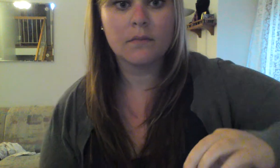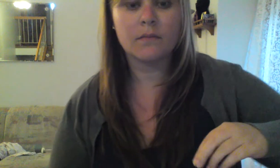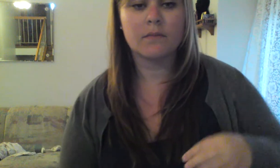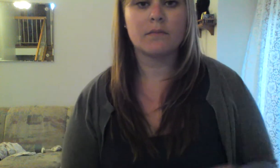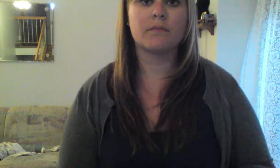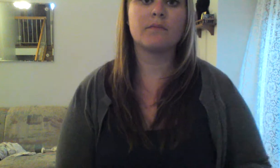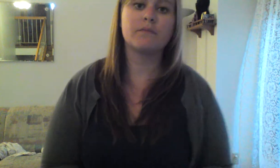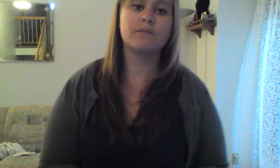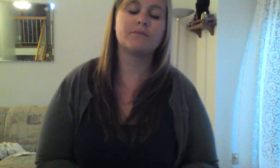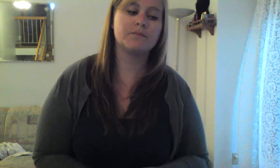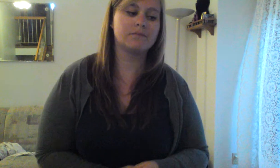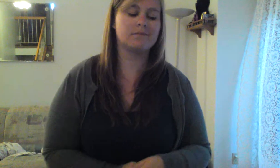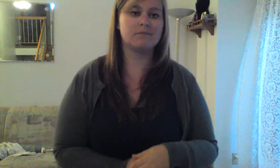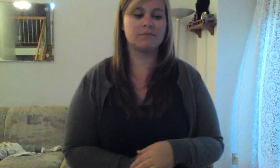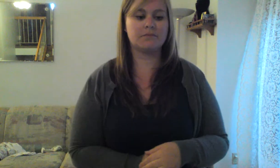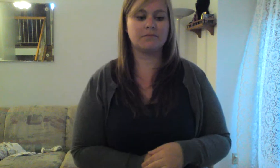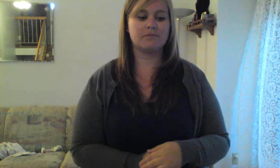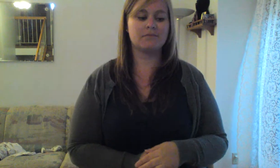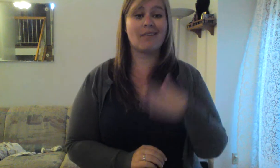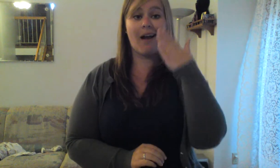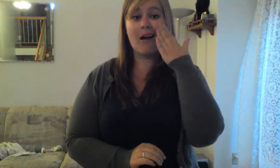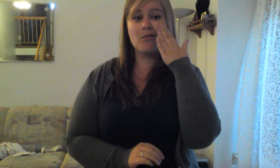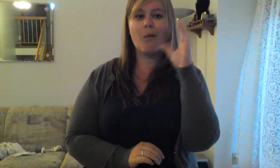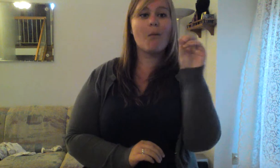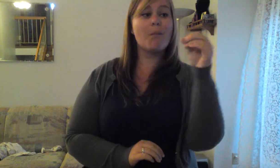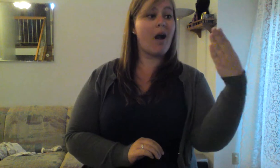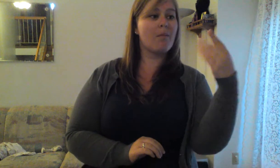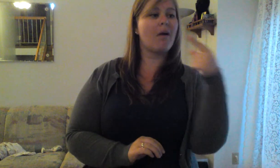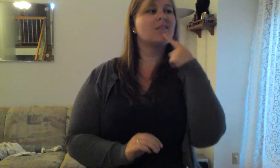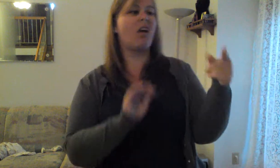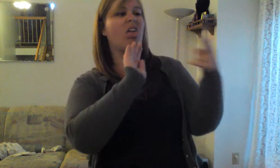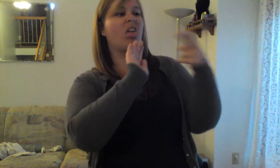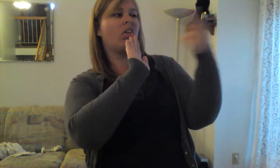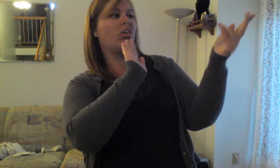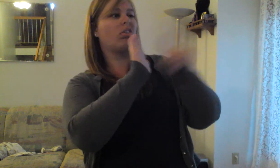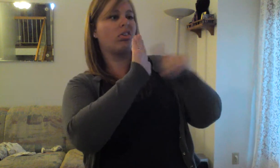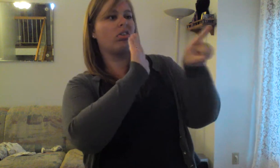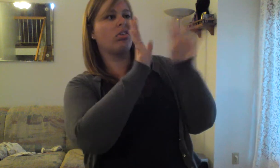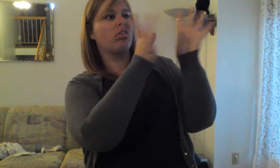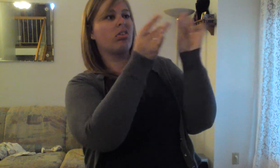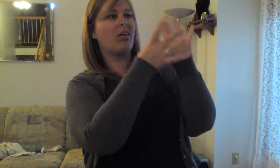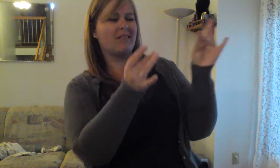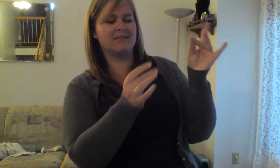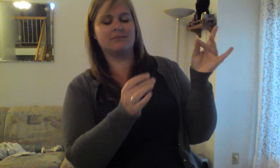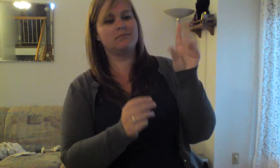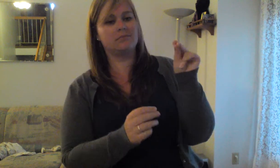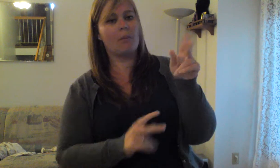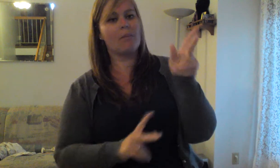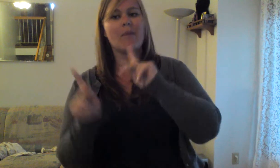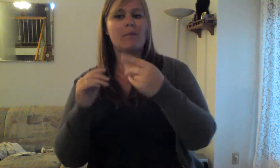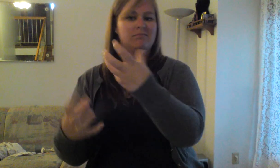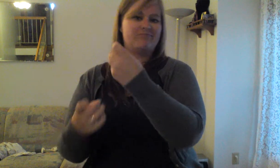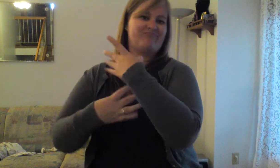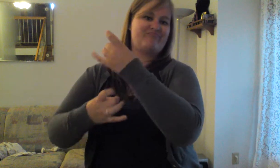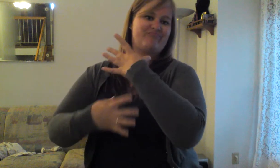Now, I know I'm not supposed to say anything negative about Barack Obama, those people are going to get mad at me, but listen, why do y'all get mad at me for saying negative stuff about Barack